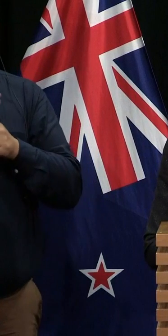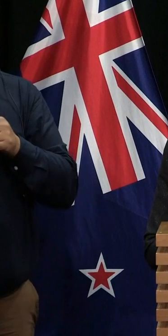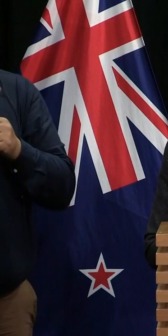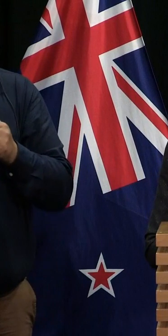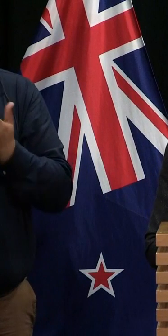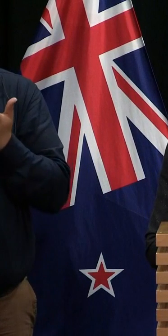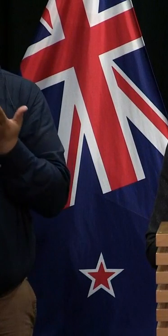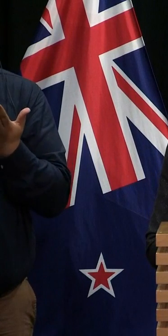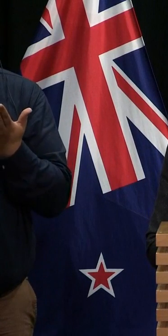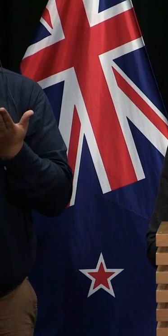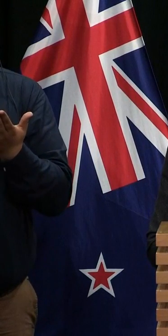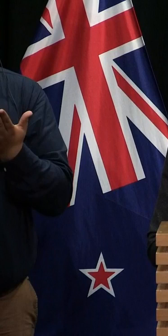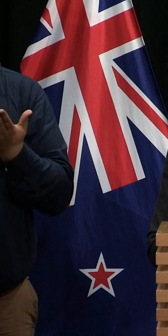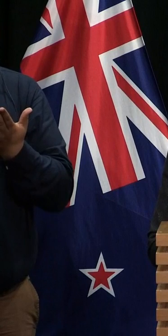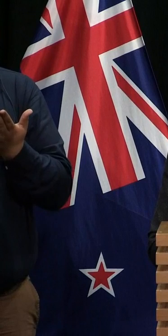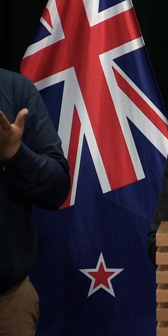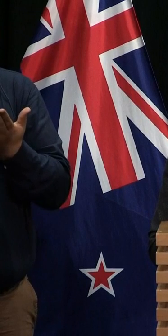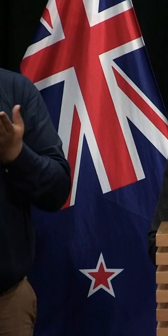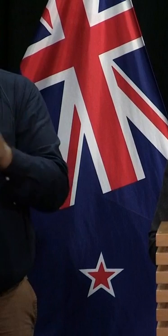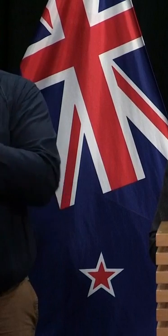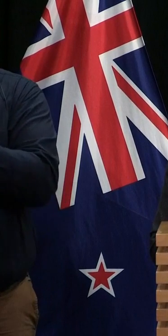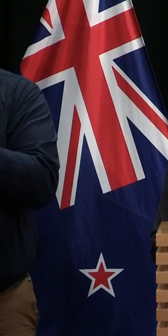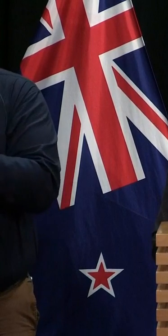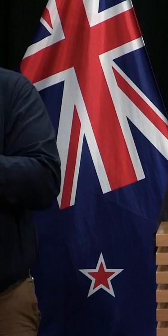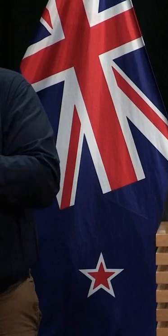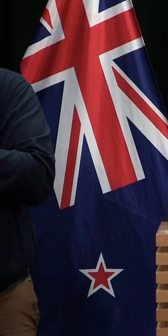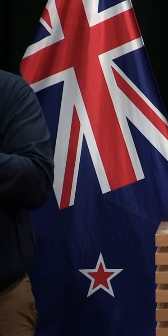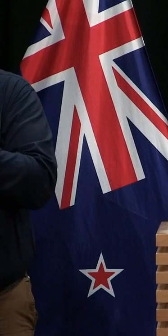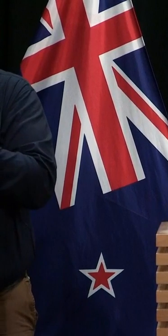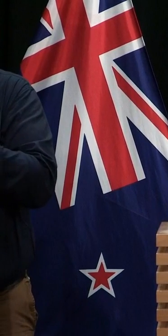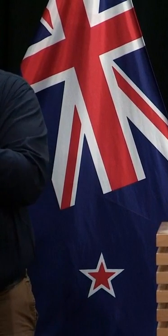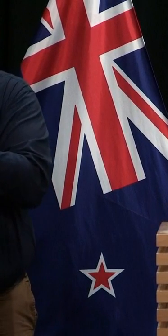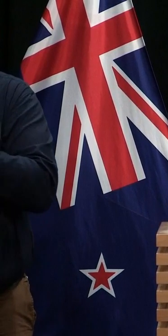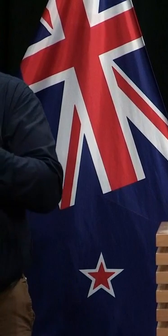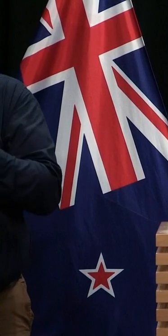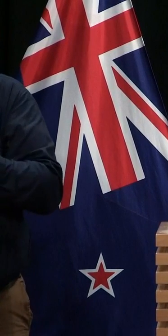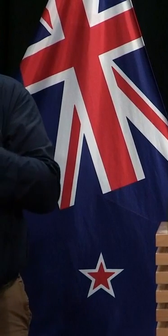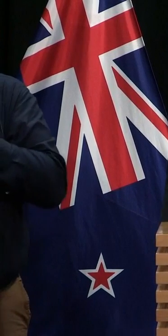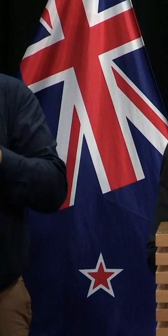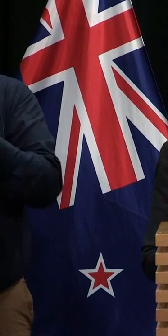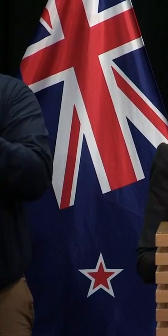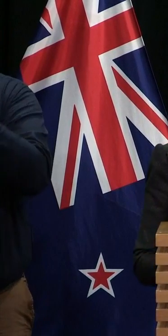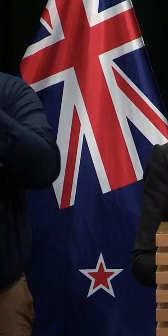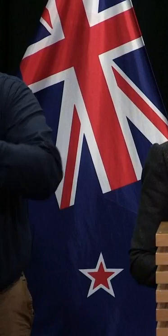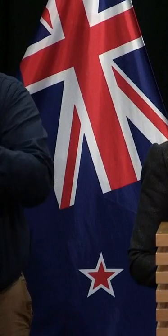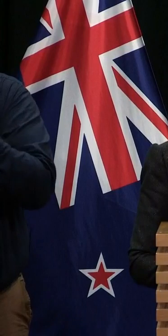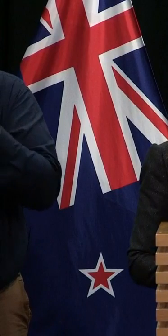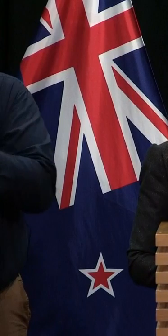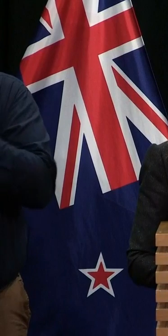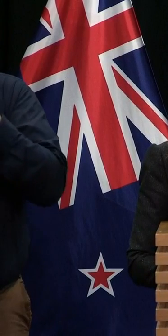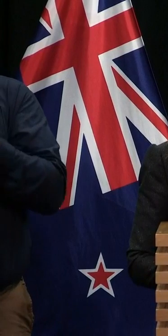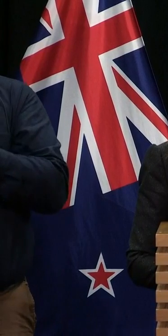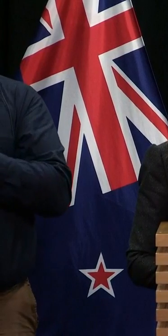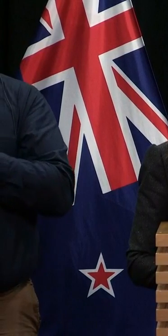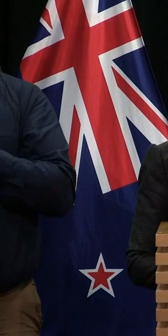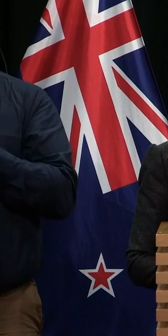recommendations that it makes? Will that happen in 2020, or will you wait until the full report is released to make any changes